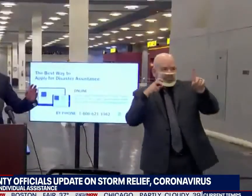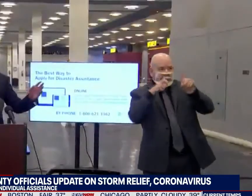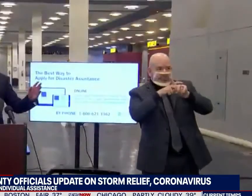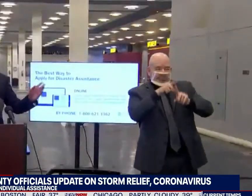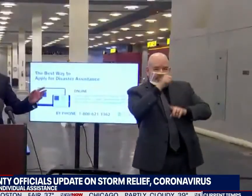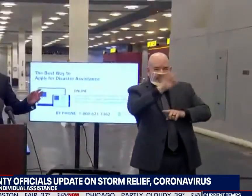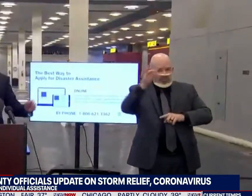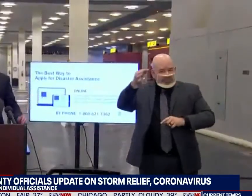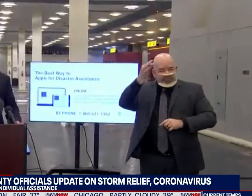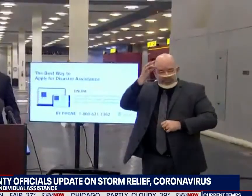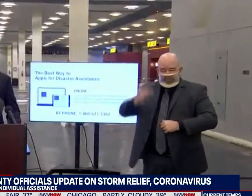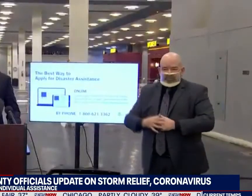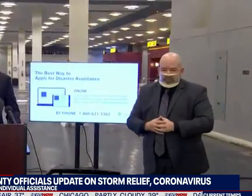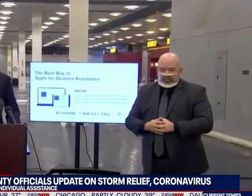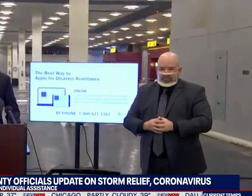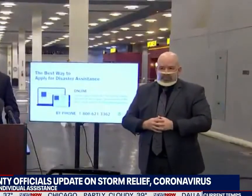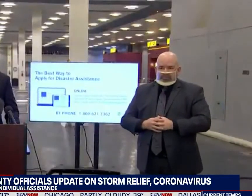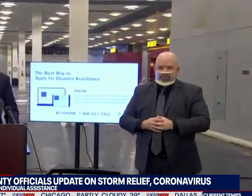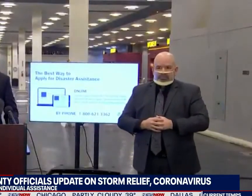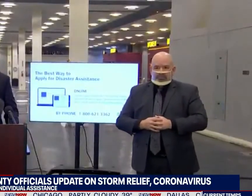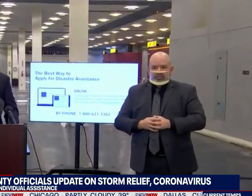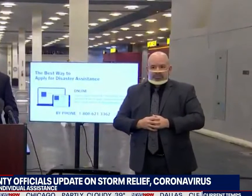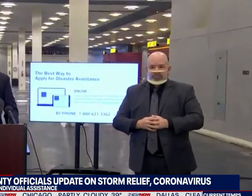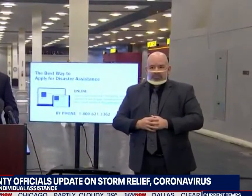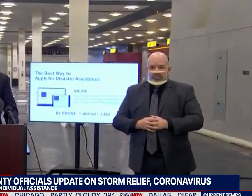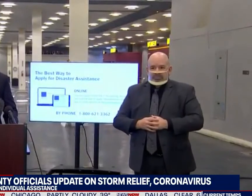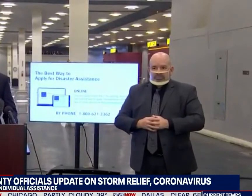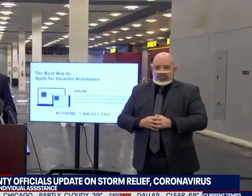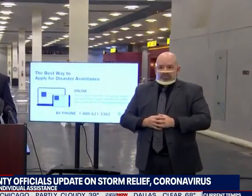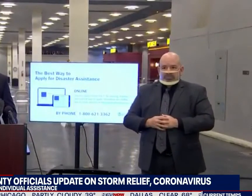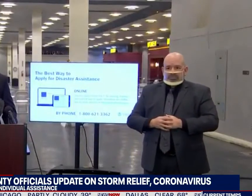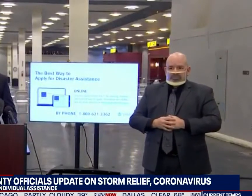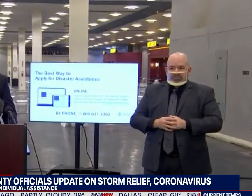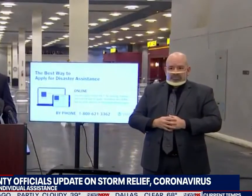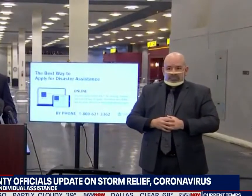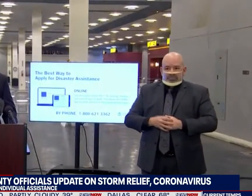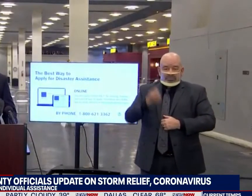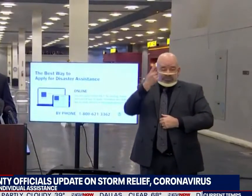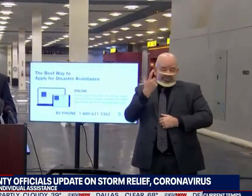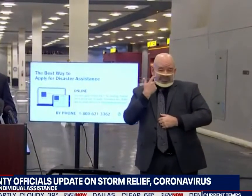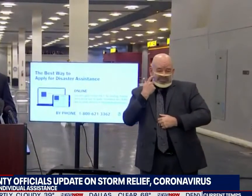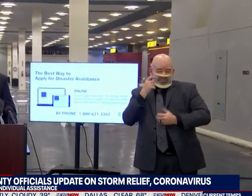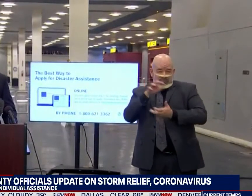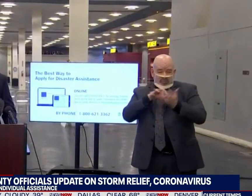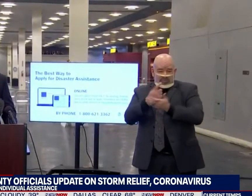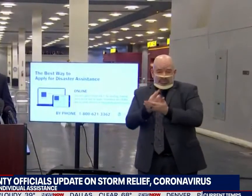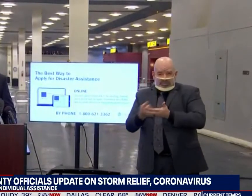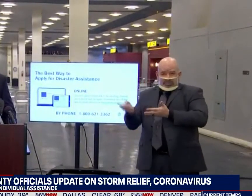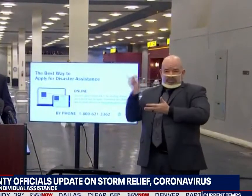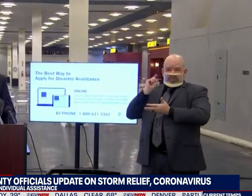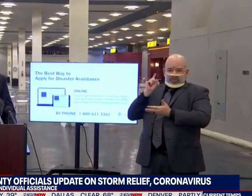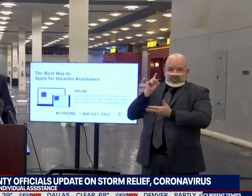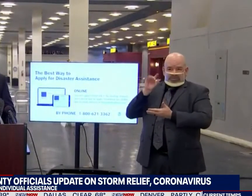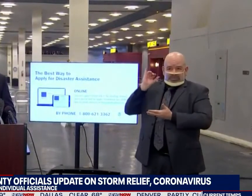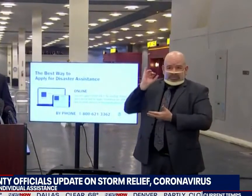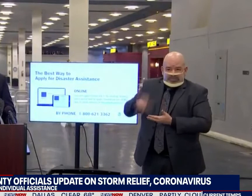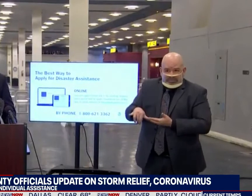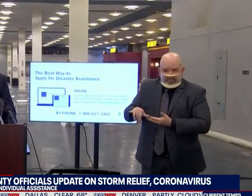be some they have to be related to the to the uh disaster. Um cleanup items wet dry vac and